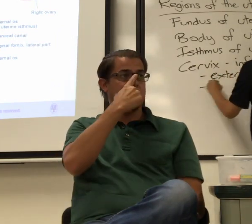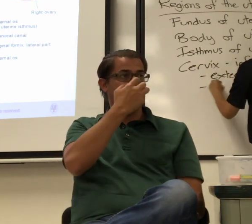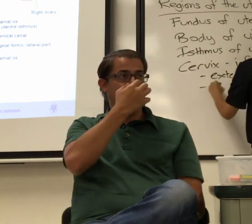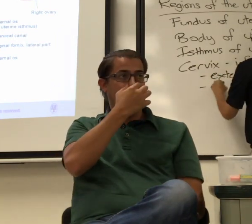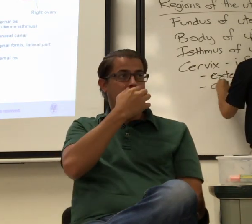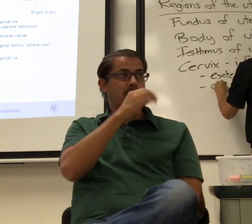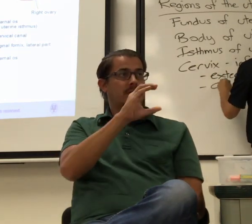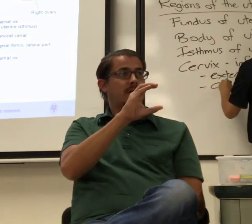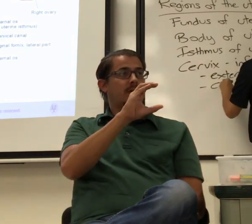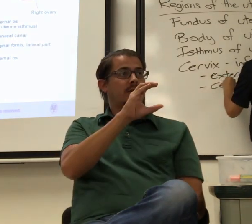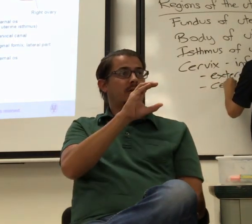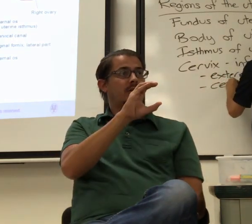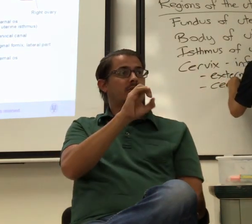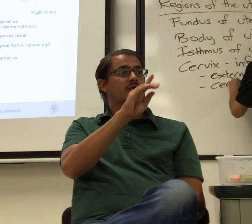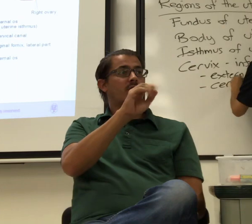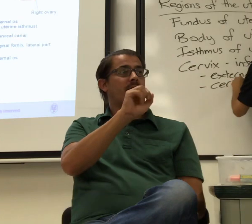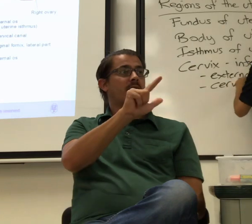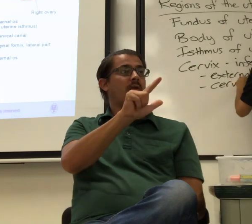cervical canal,